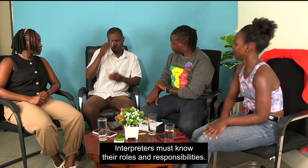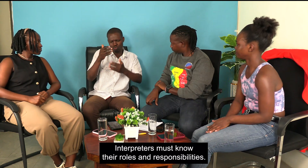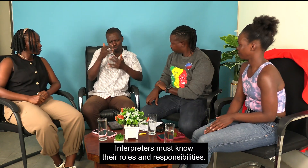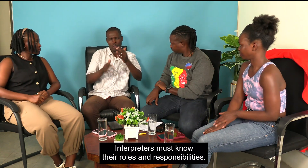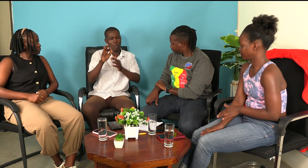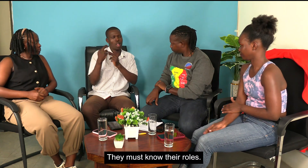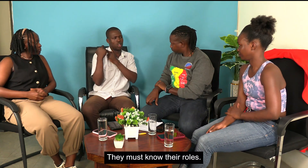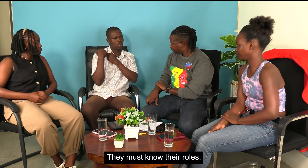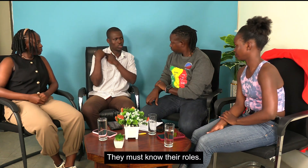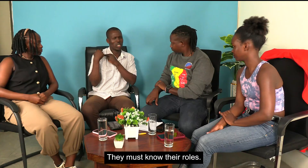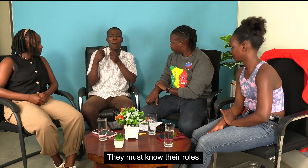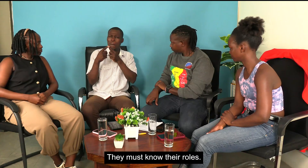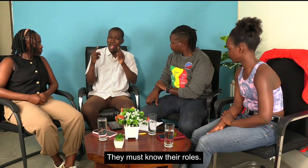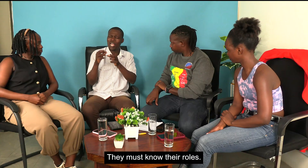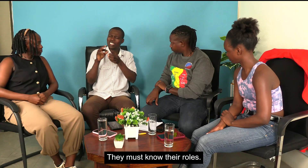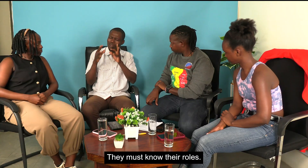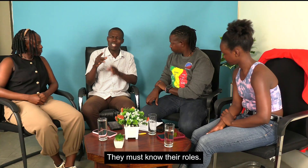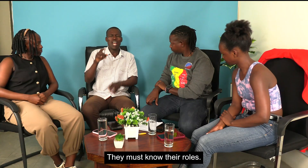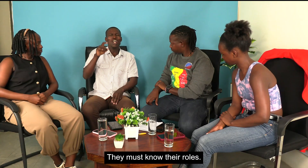the role of the interpreter, they have to know their role.